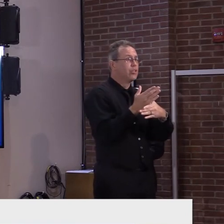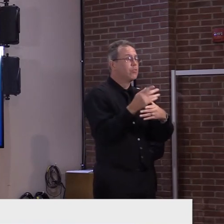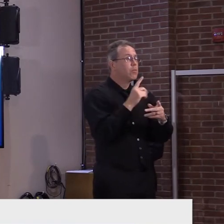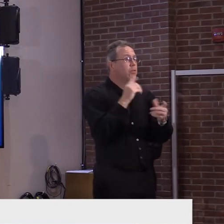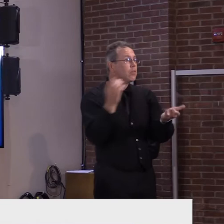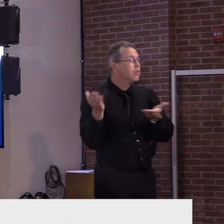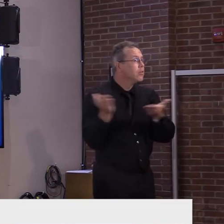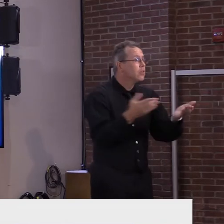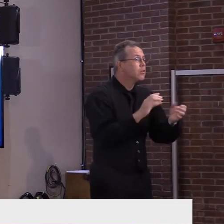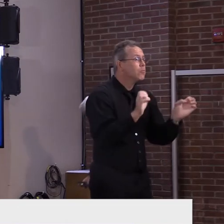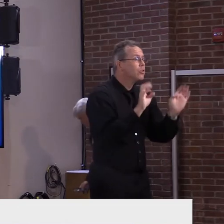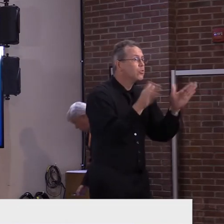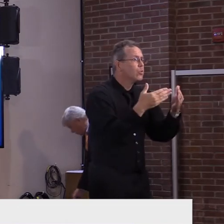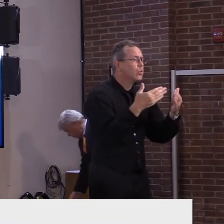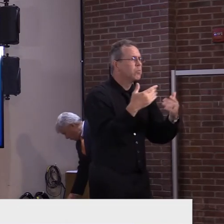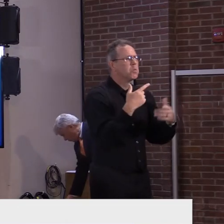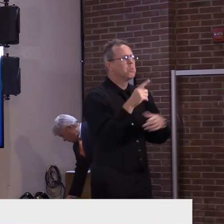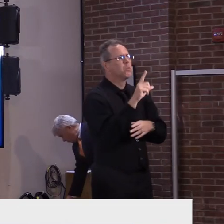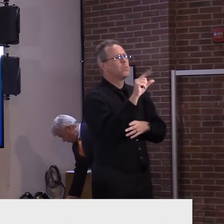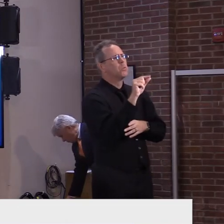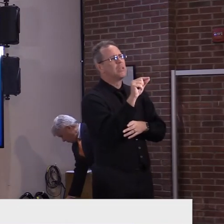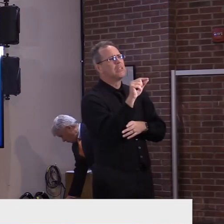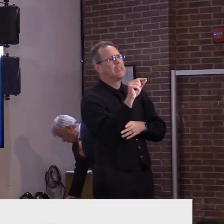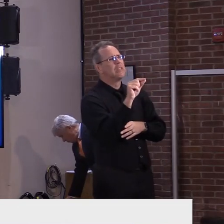the 20s per